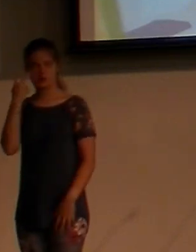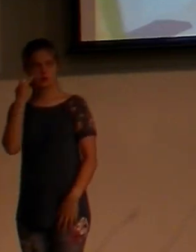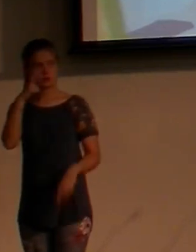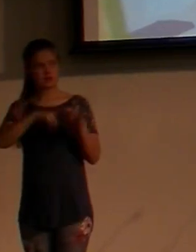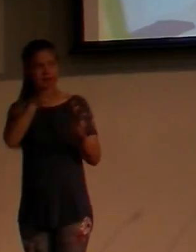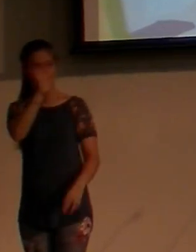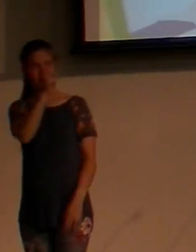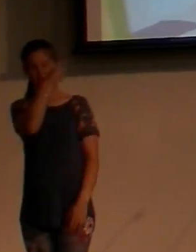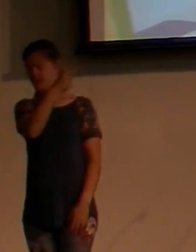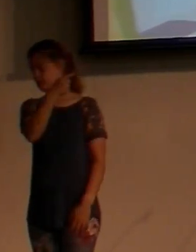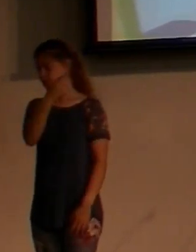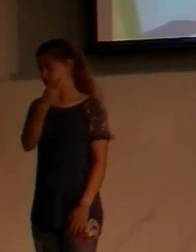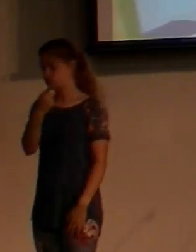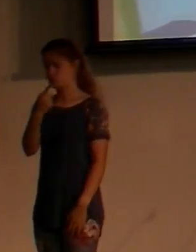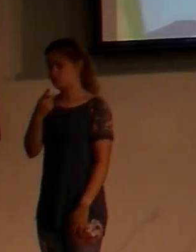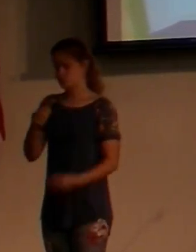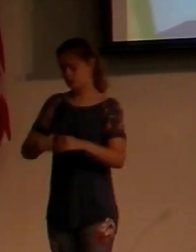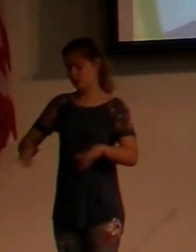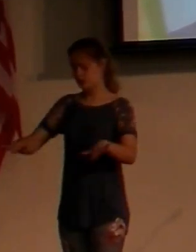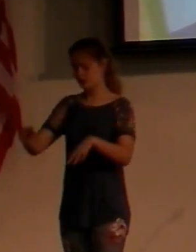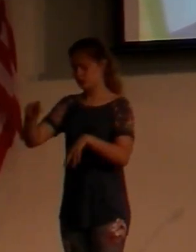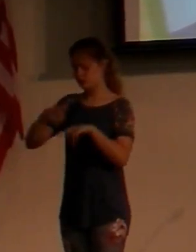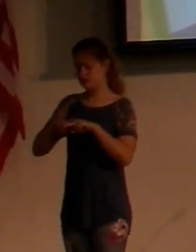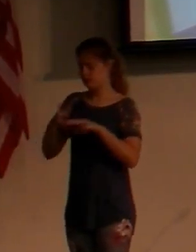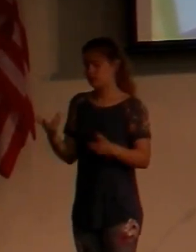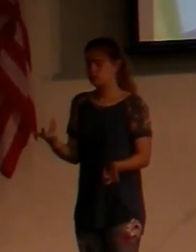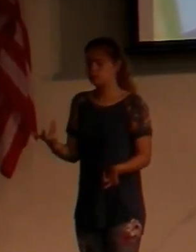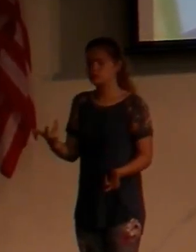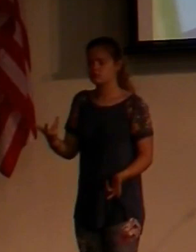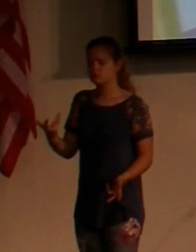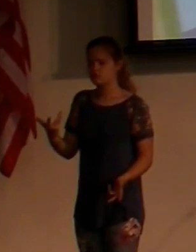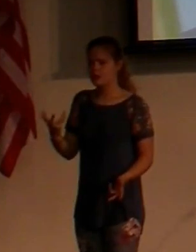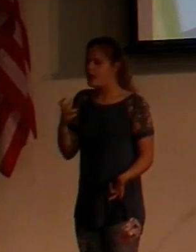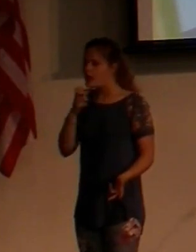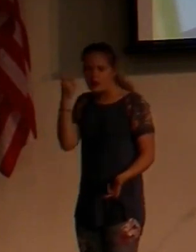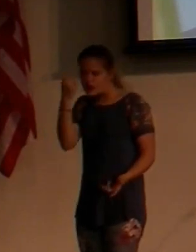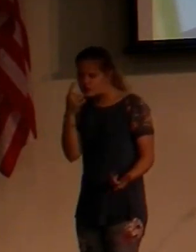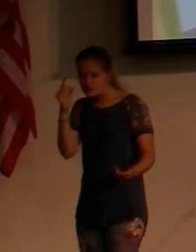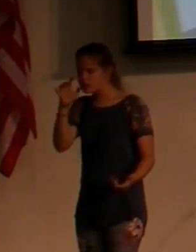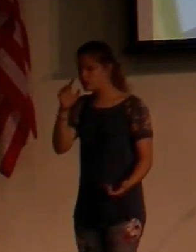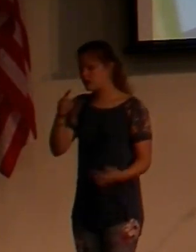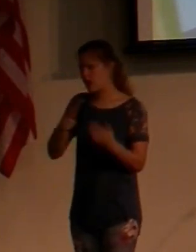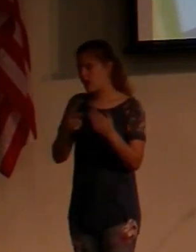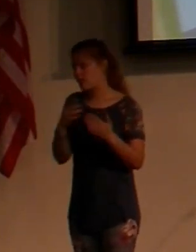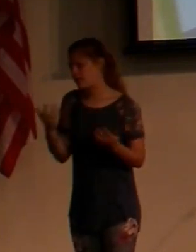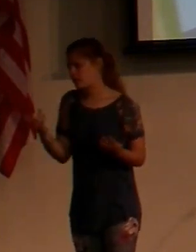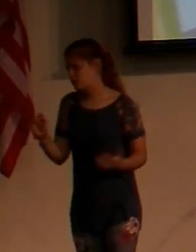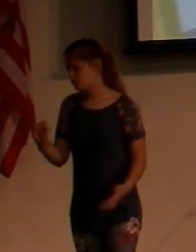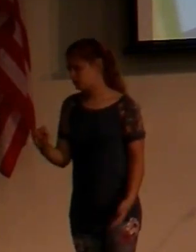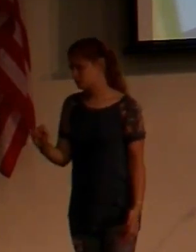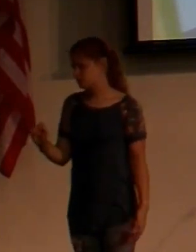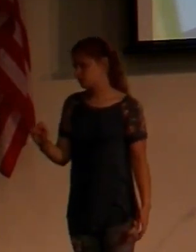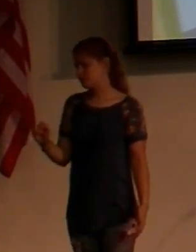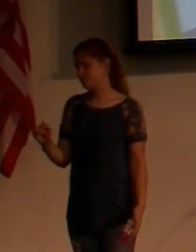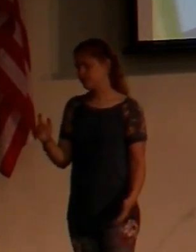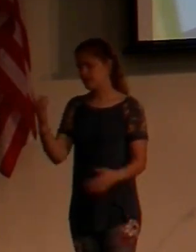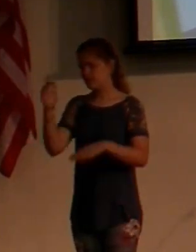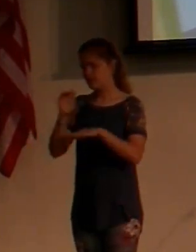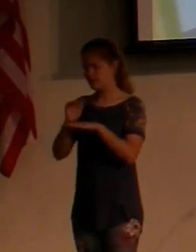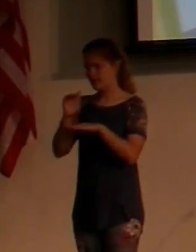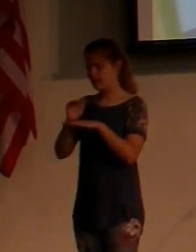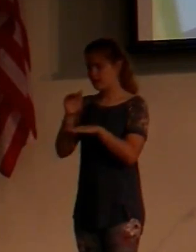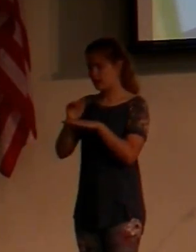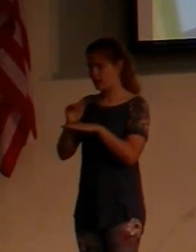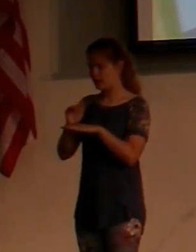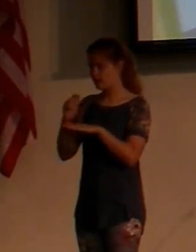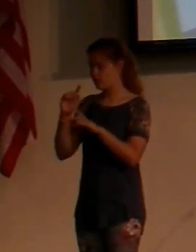building, on the ground. And I didn't think anything of it. But that night when we came back for the gospel meeting, there he was